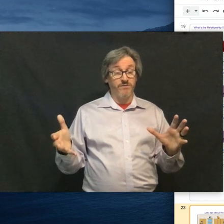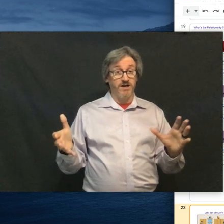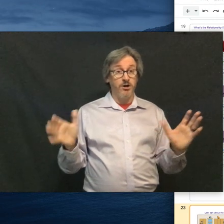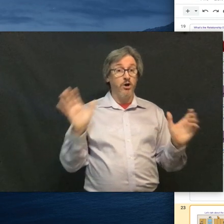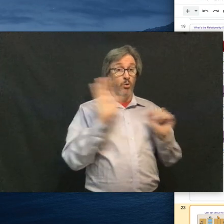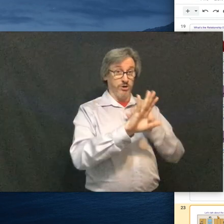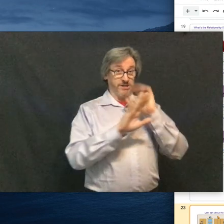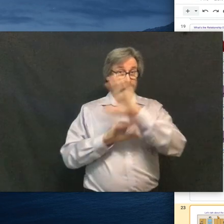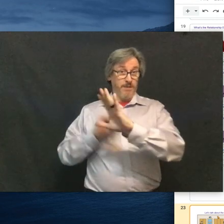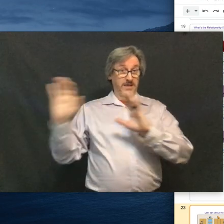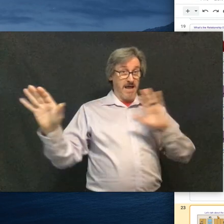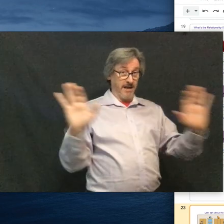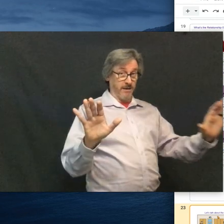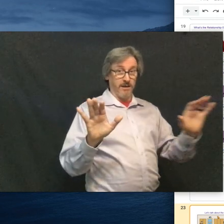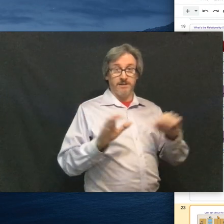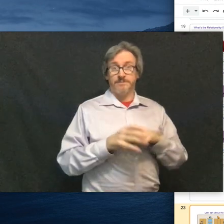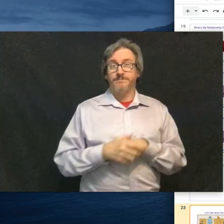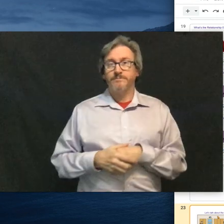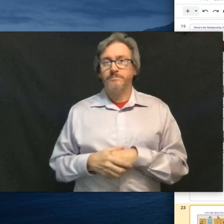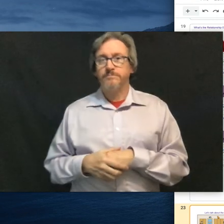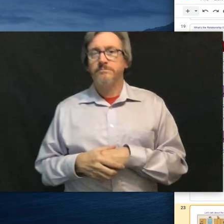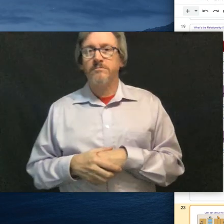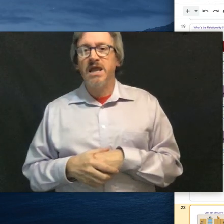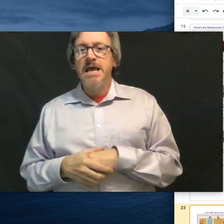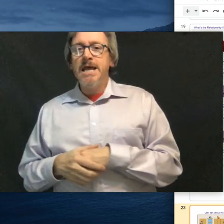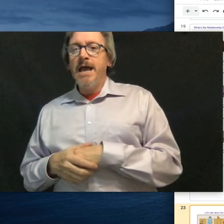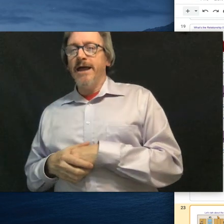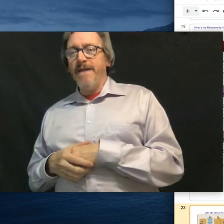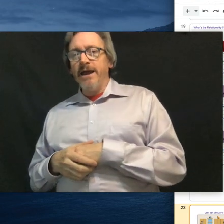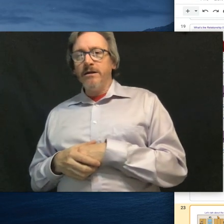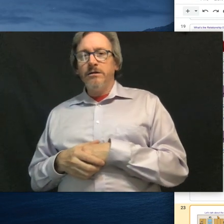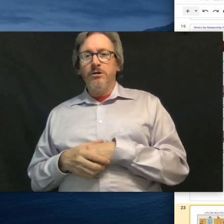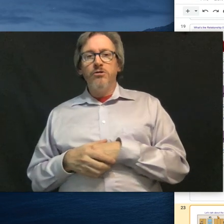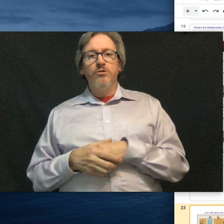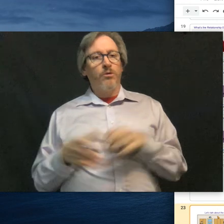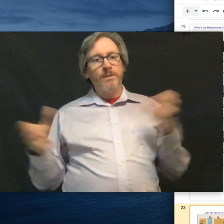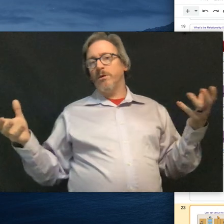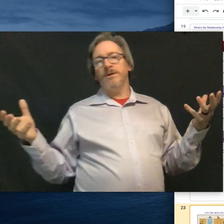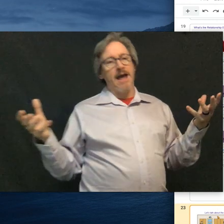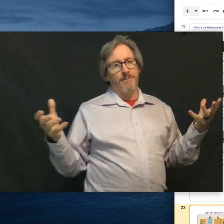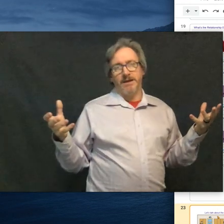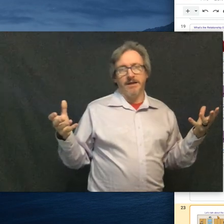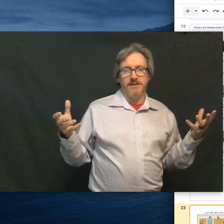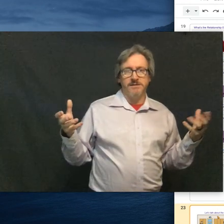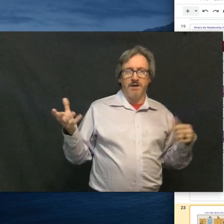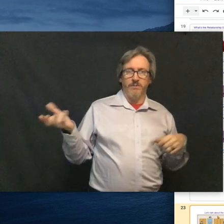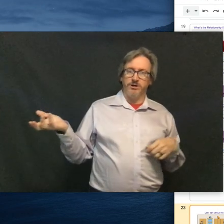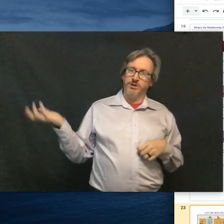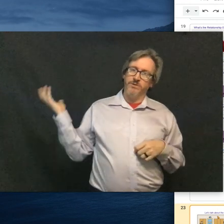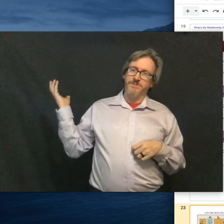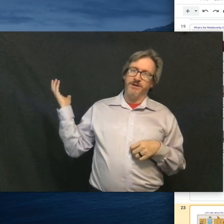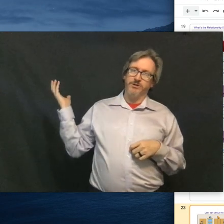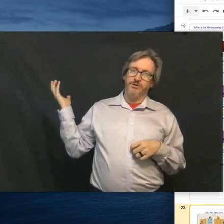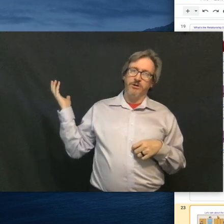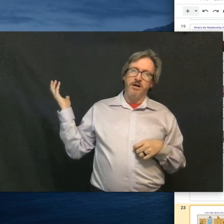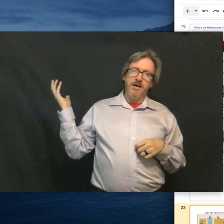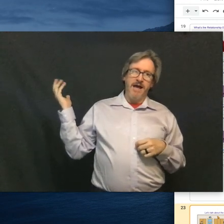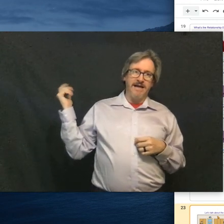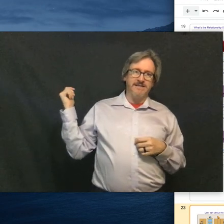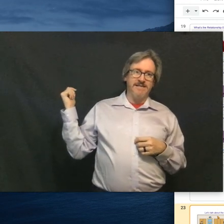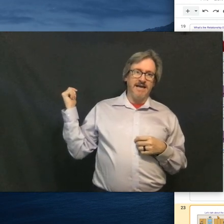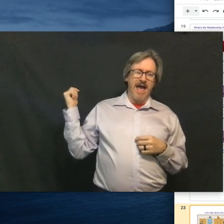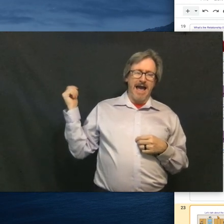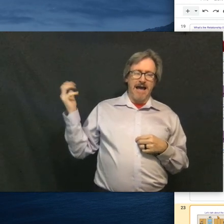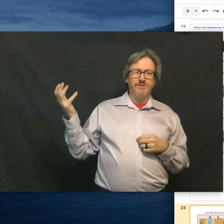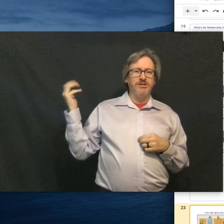all the stuff we've done. We're just applying it. And then normally what would happen is I would show this picture